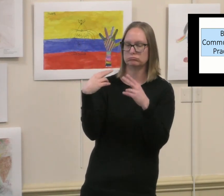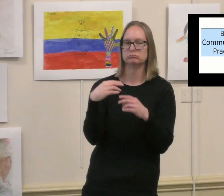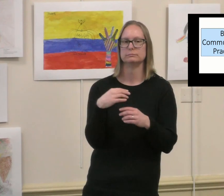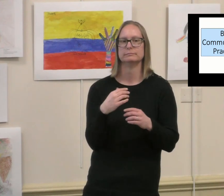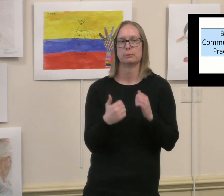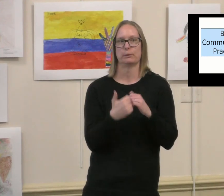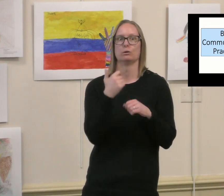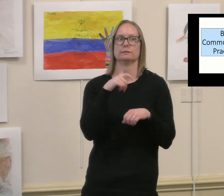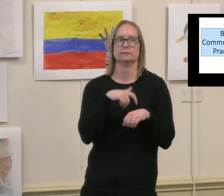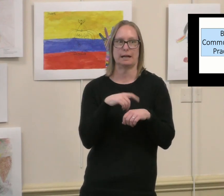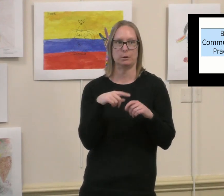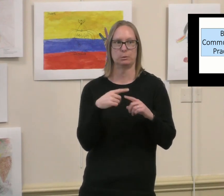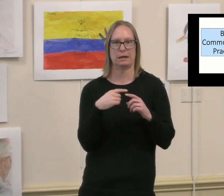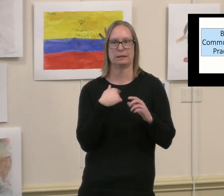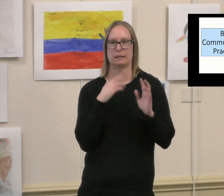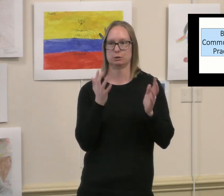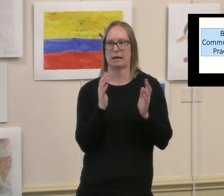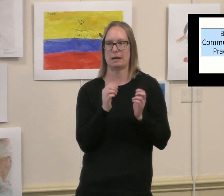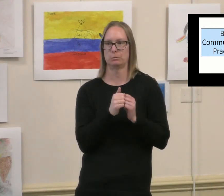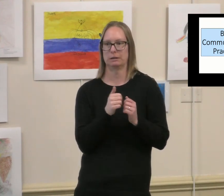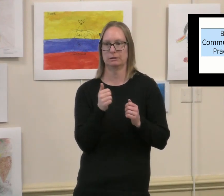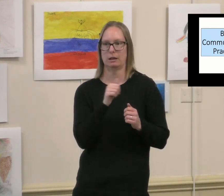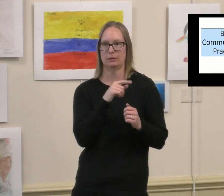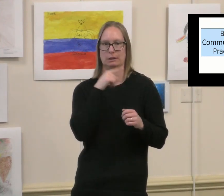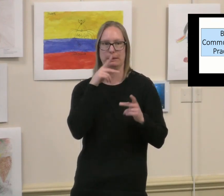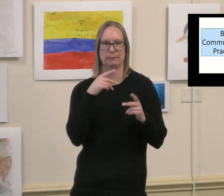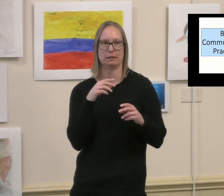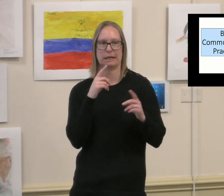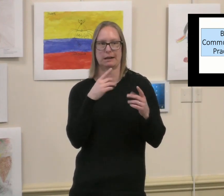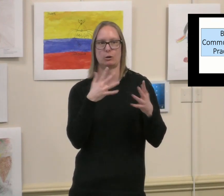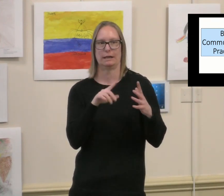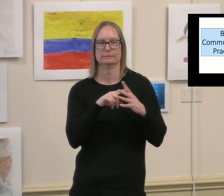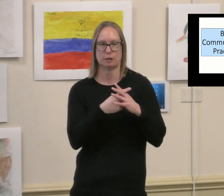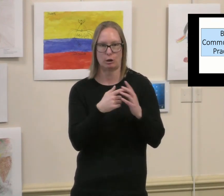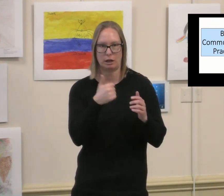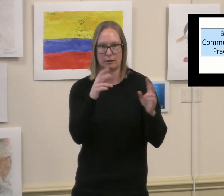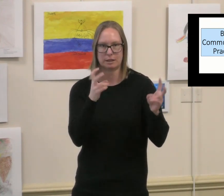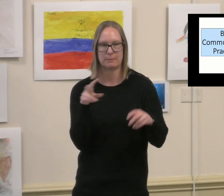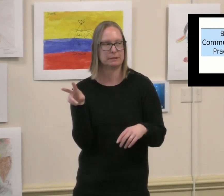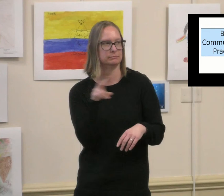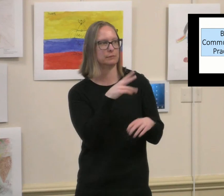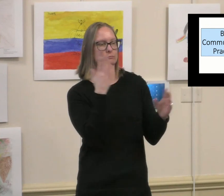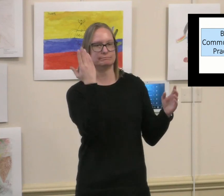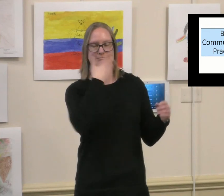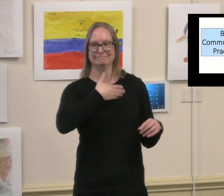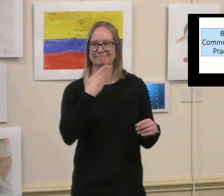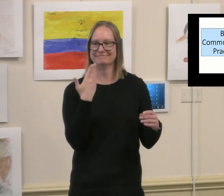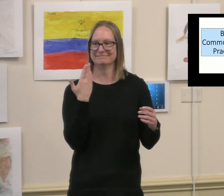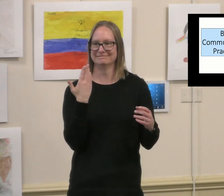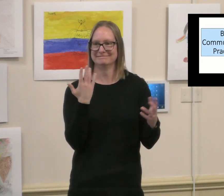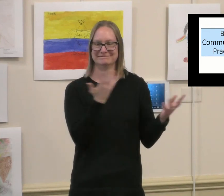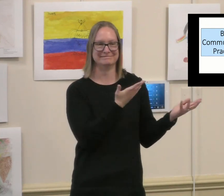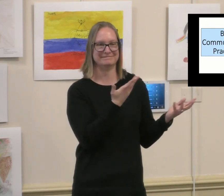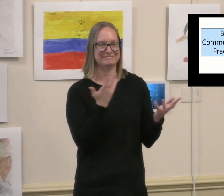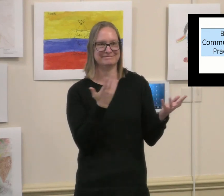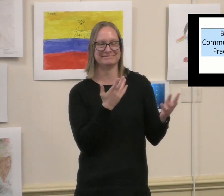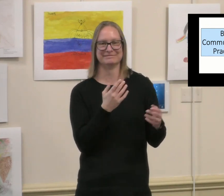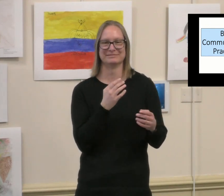Just make sure that they are looking at you. Most of the time when I'm talking with other hearing people, they've already started on a topic and I didn't know because I wasn't